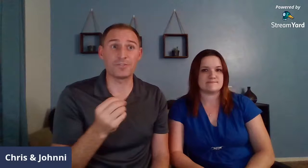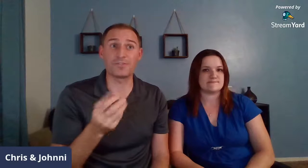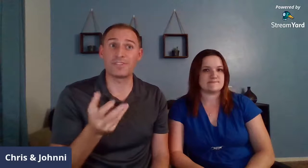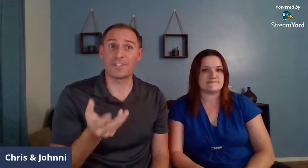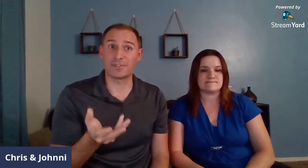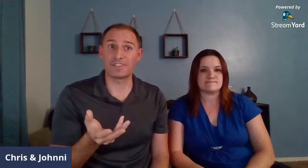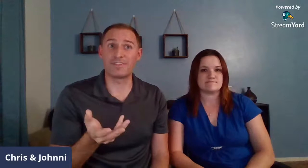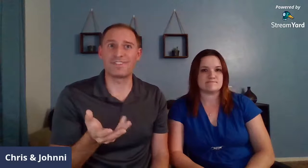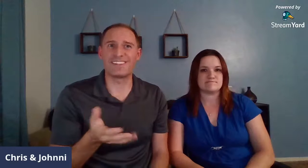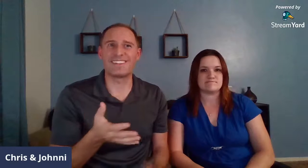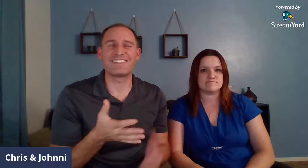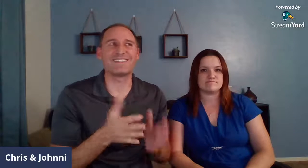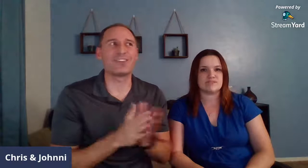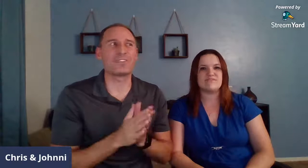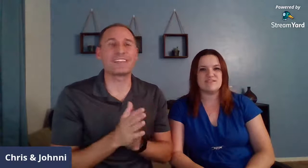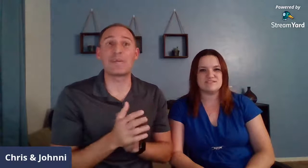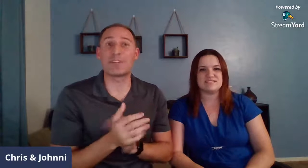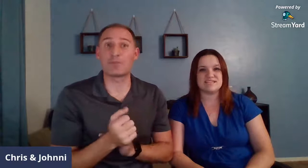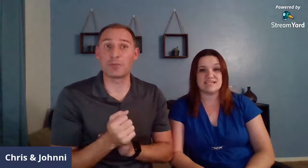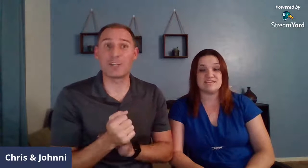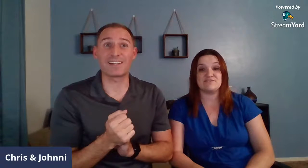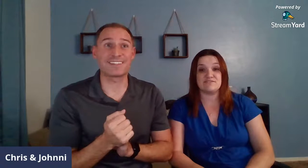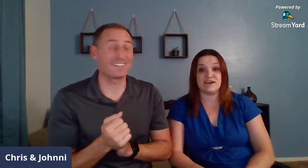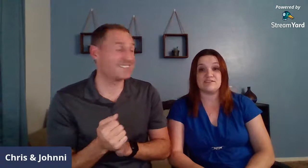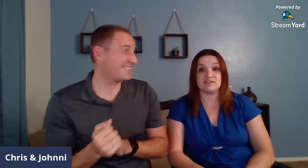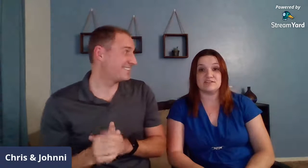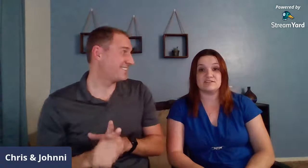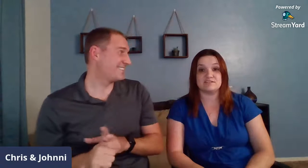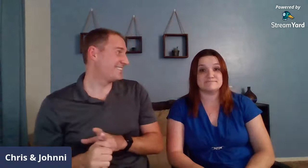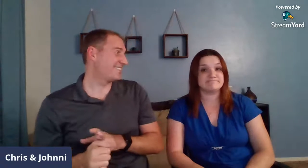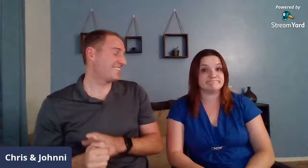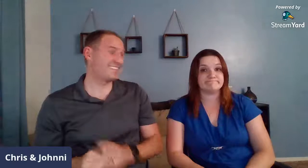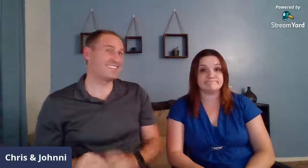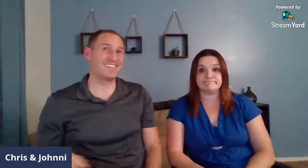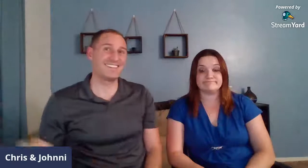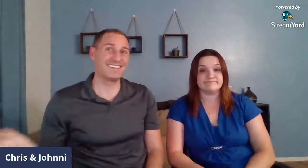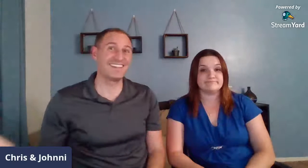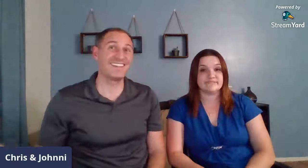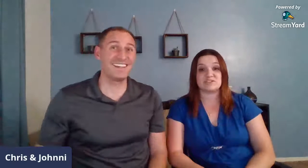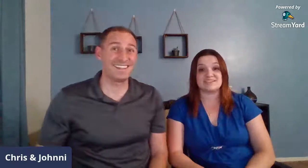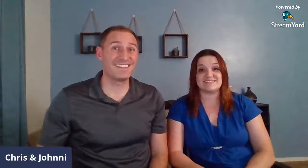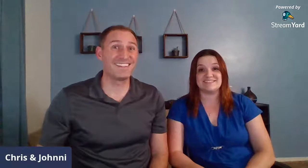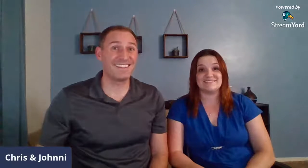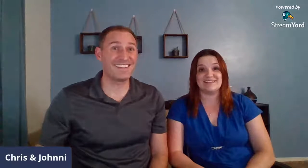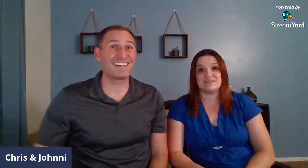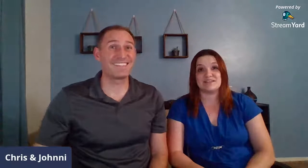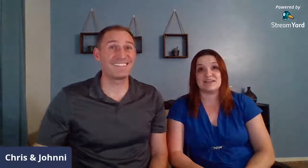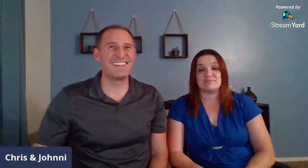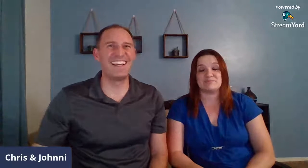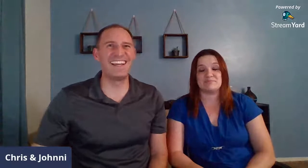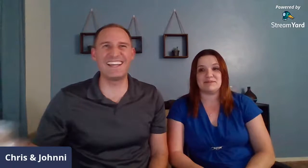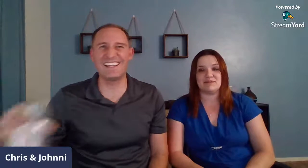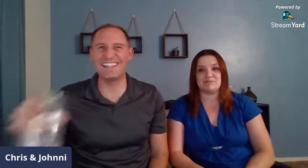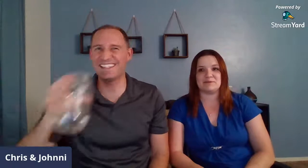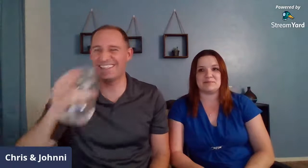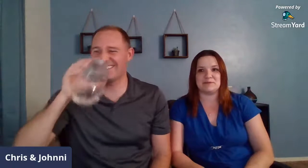So, don't let that be a roadblock. 15 in 5 years. That's crazy. Yeah. I'm still like mind blown by him.